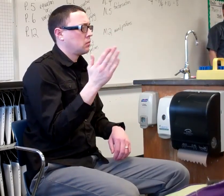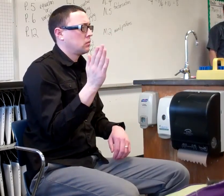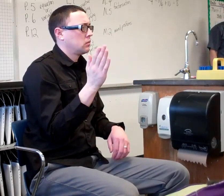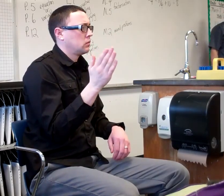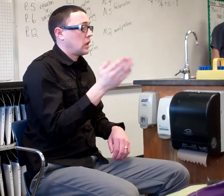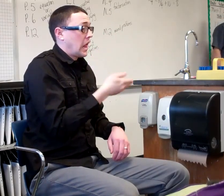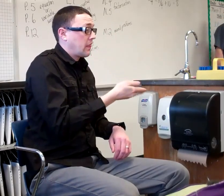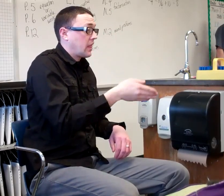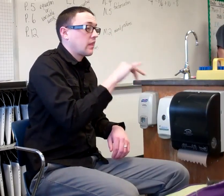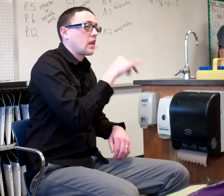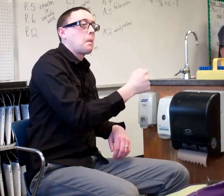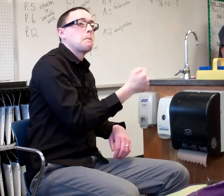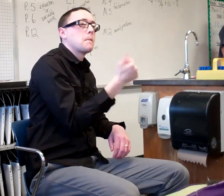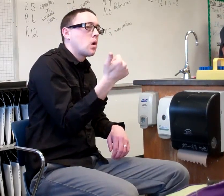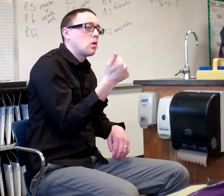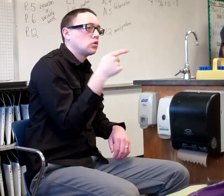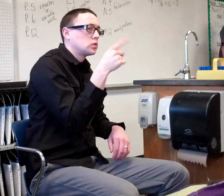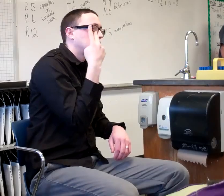that is trash?